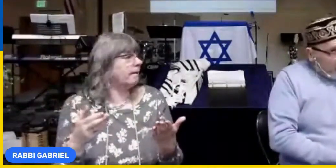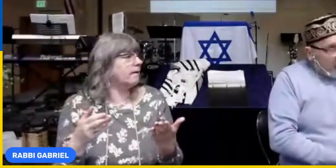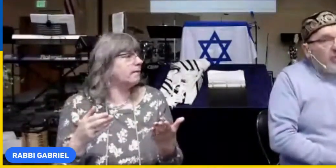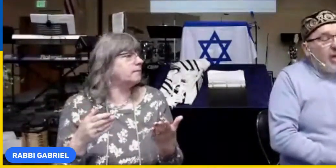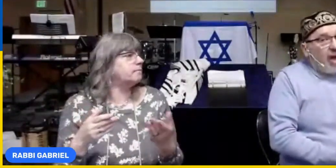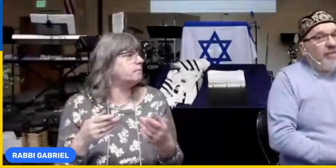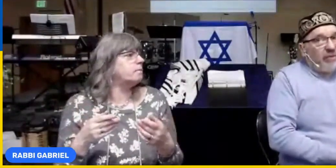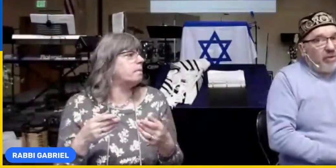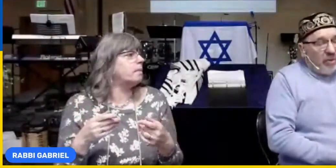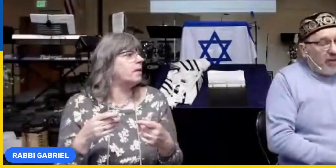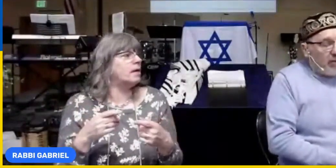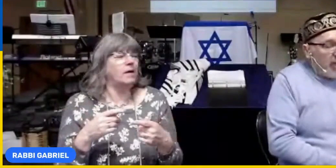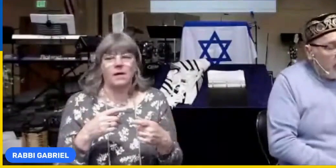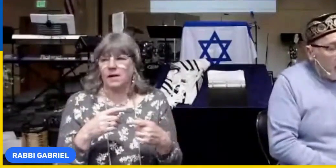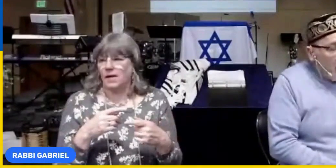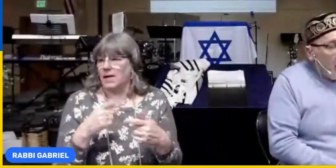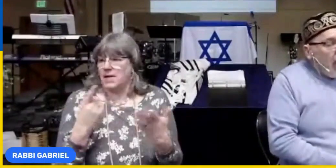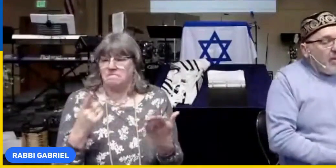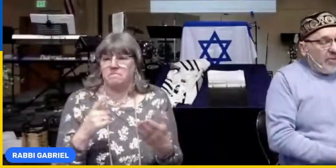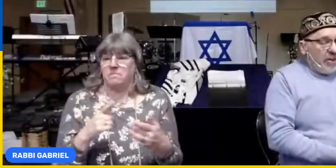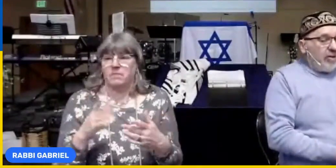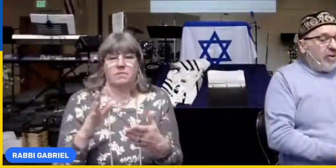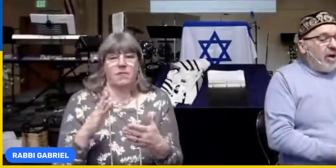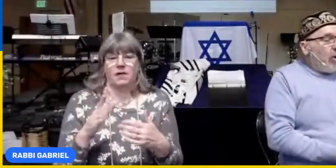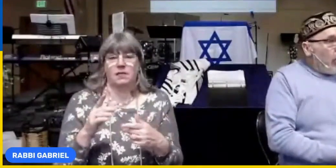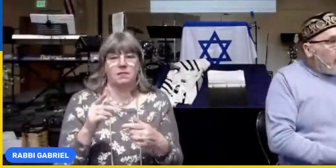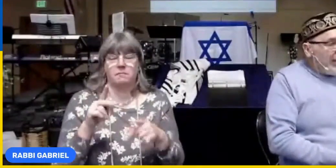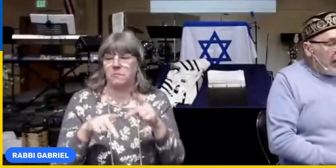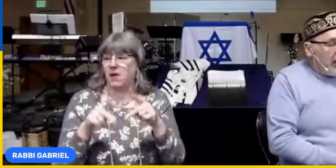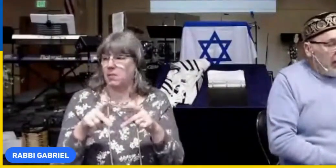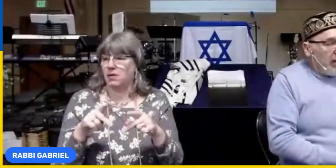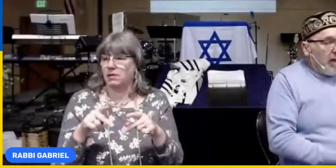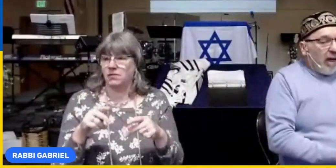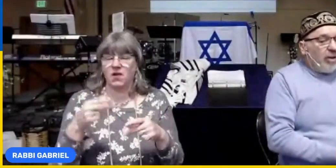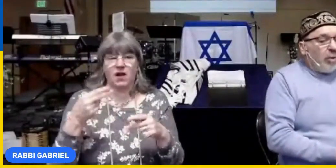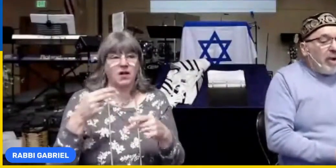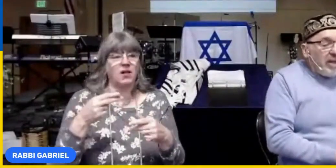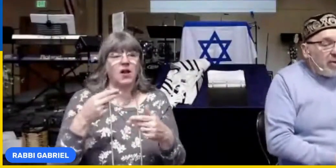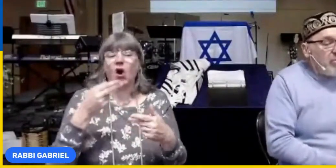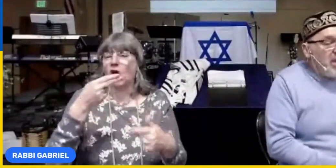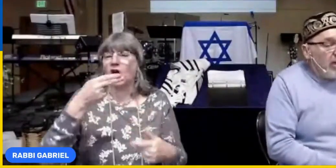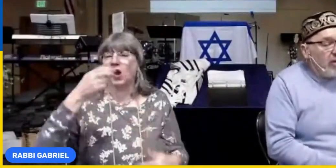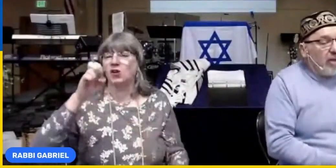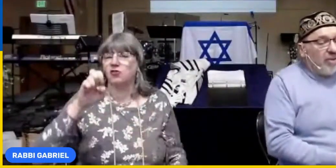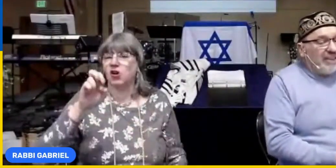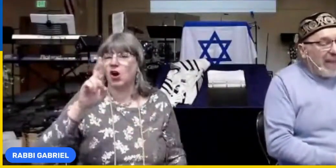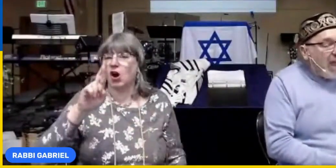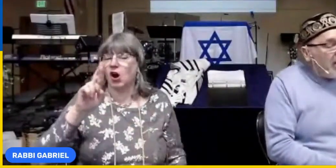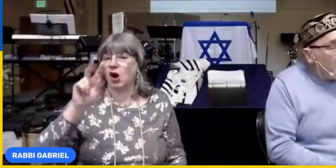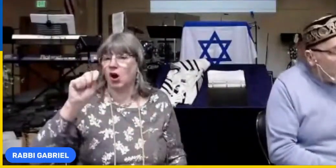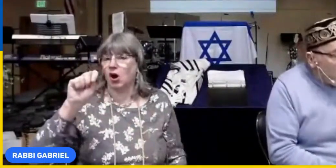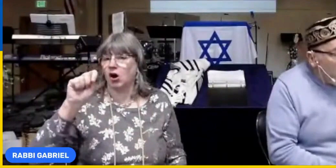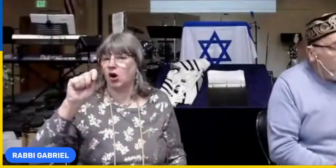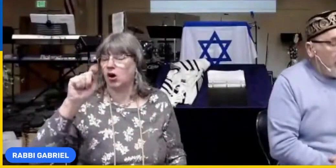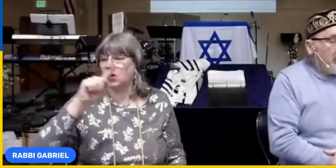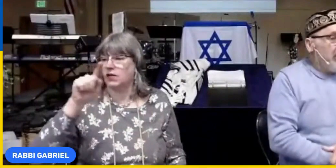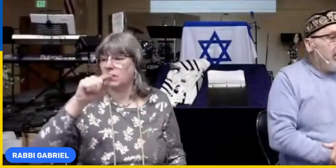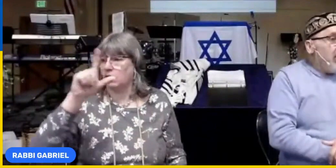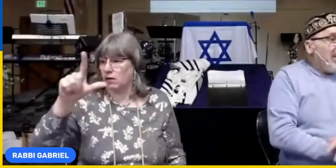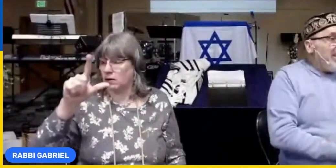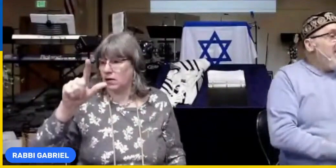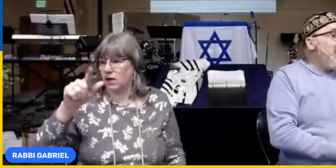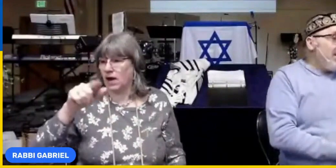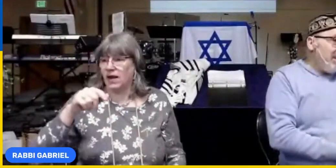the first half of the 20th century, Theodor Herzl had already created the Zionist